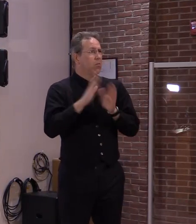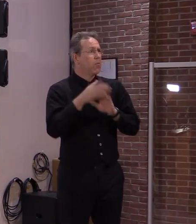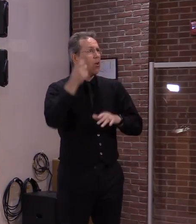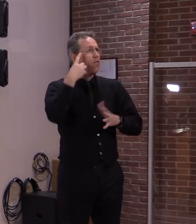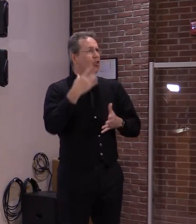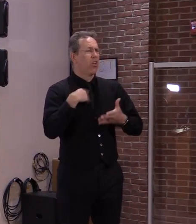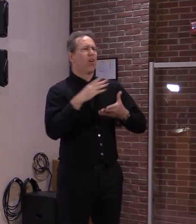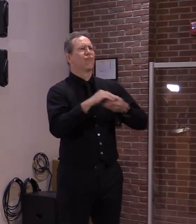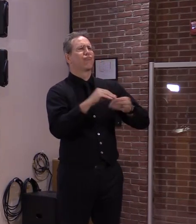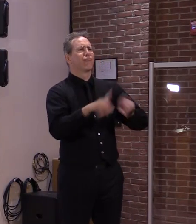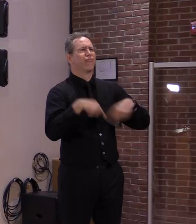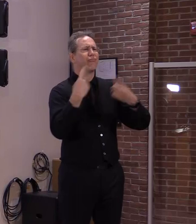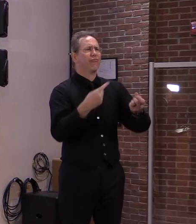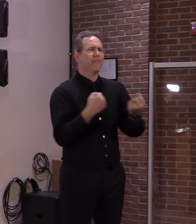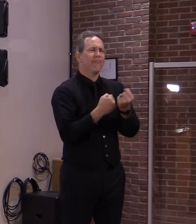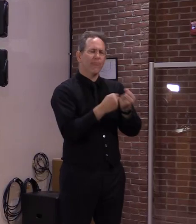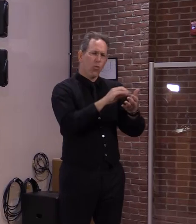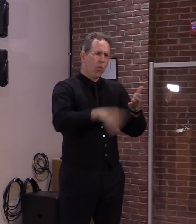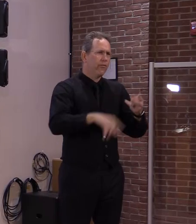Great, thank you very much.